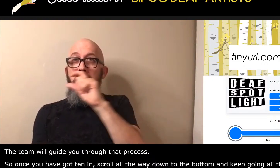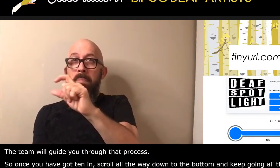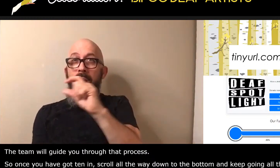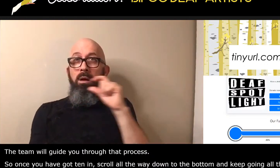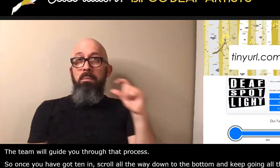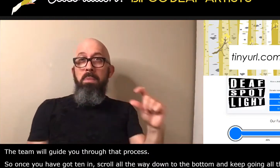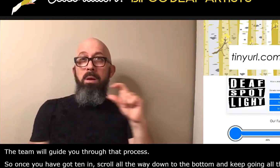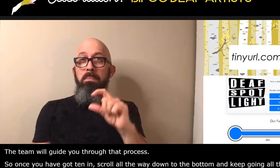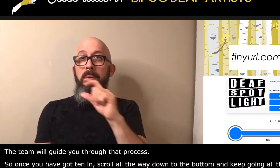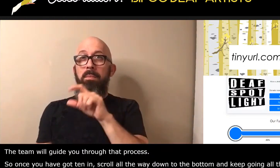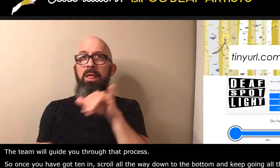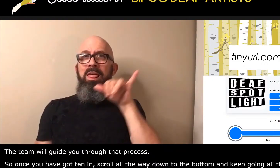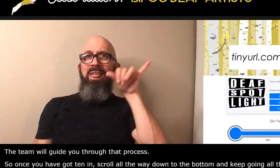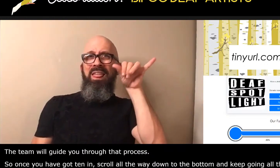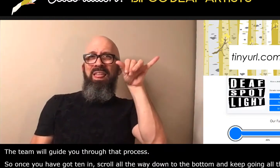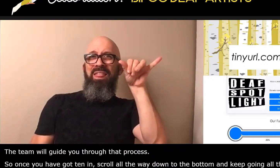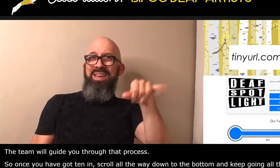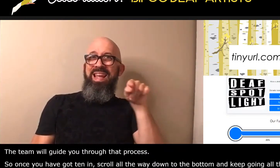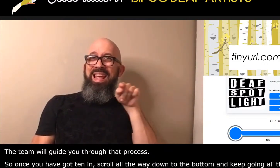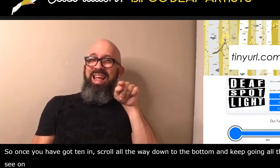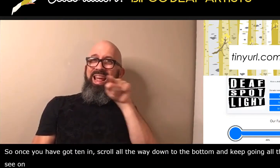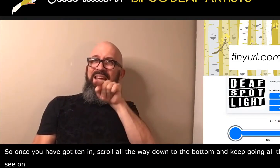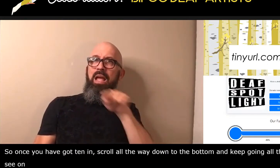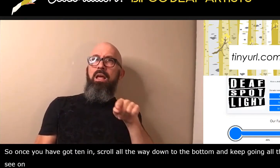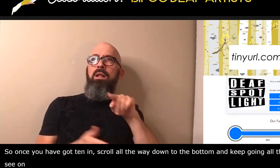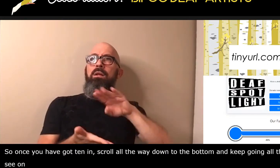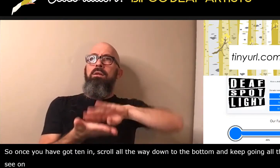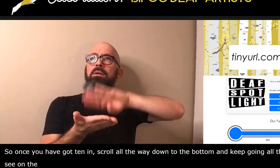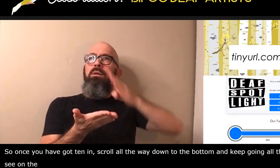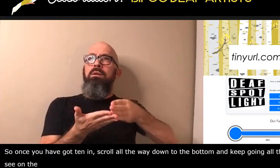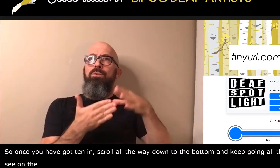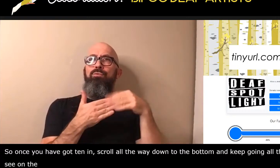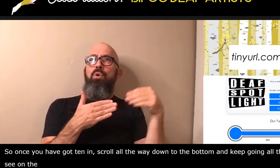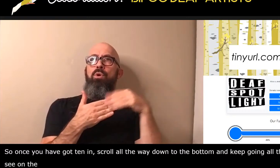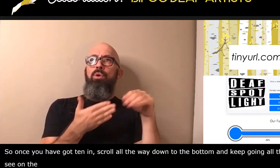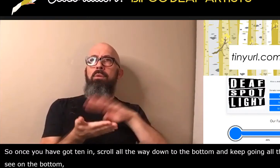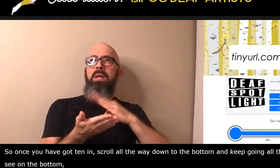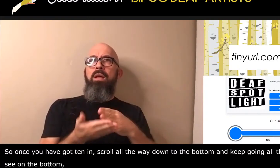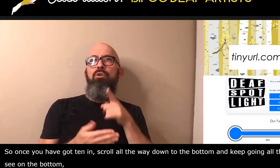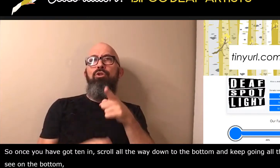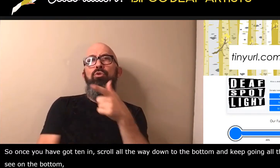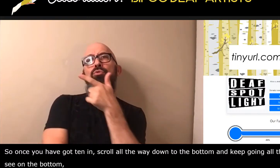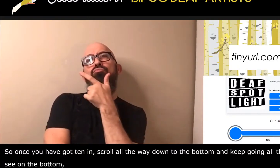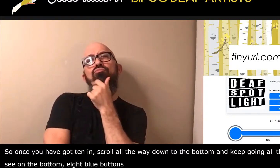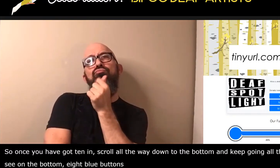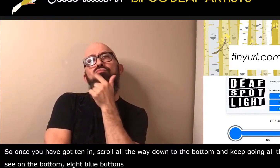And you'll see on the bottom 8 blue buttons.